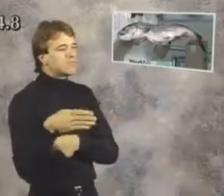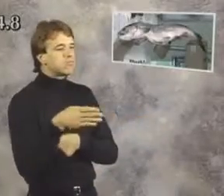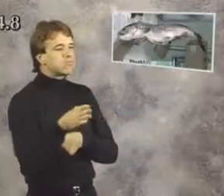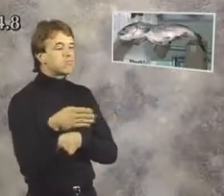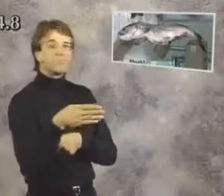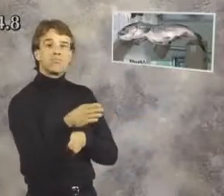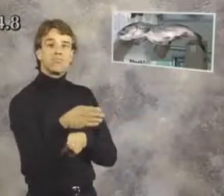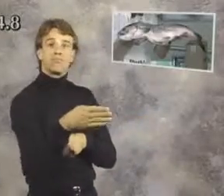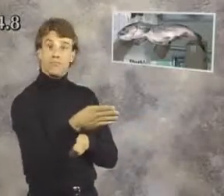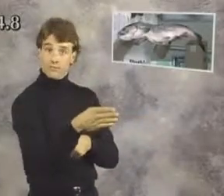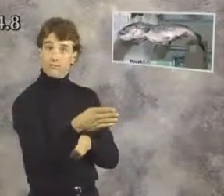Fish.